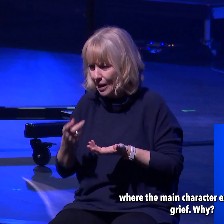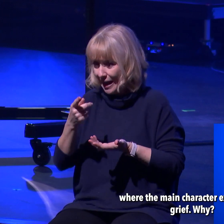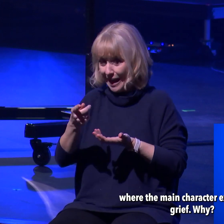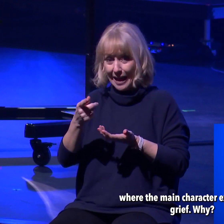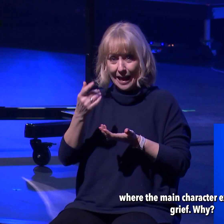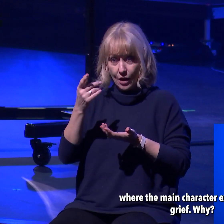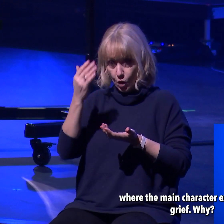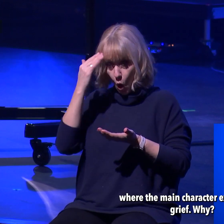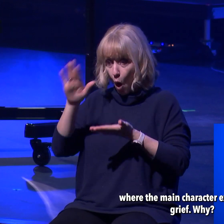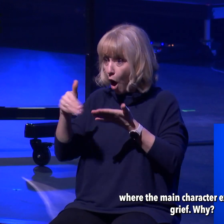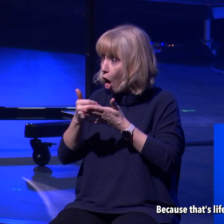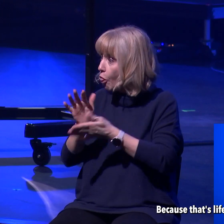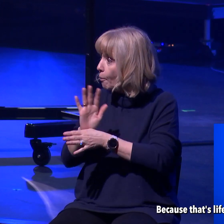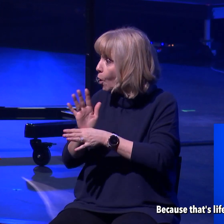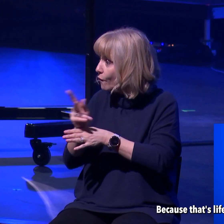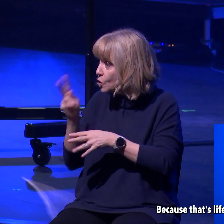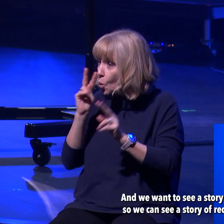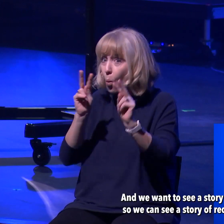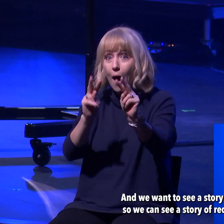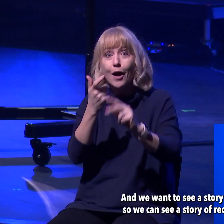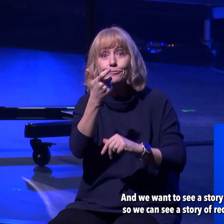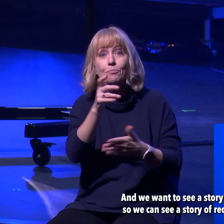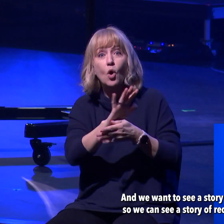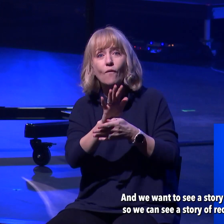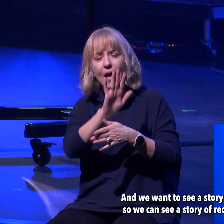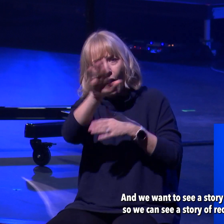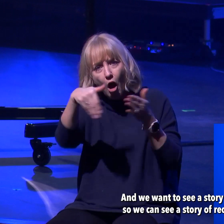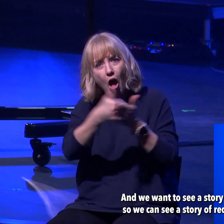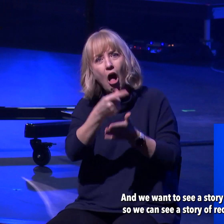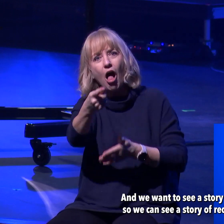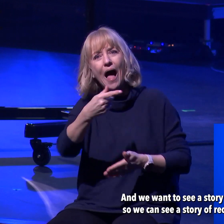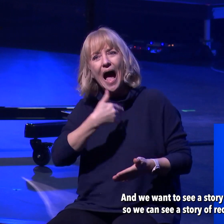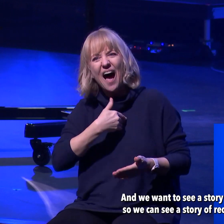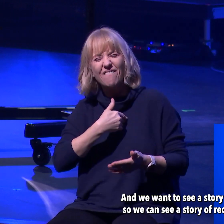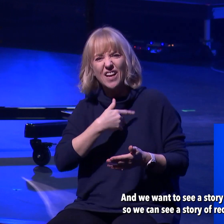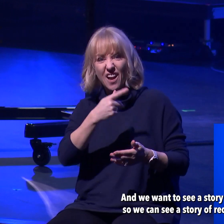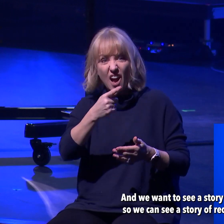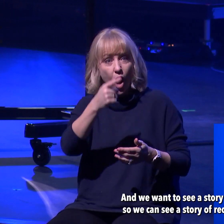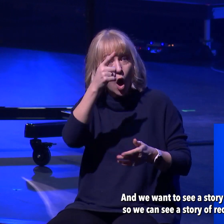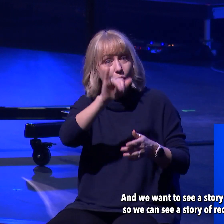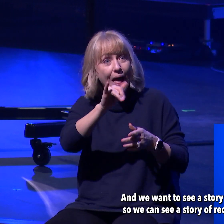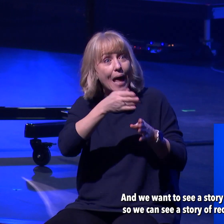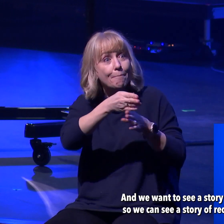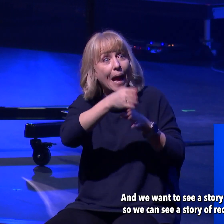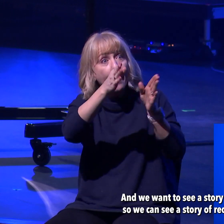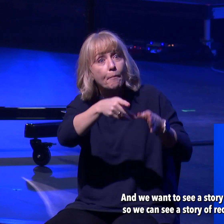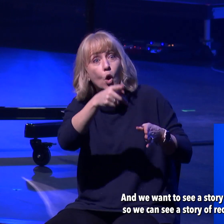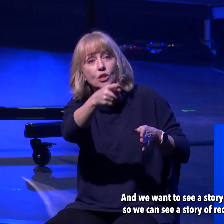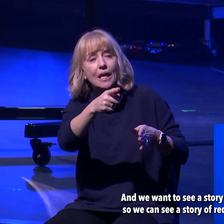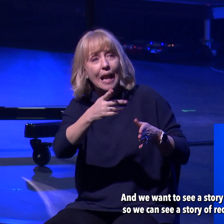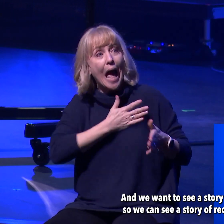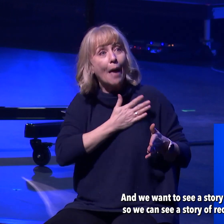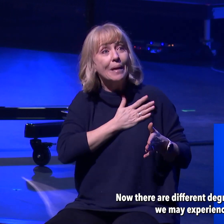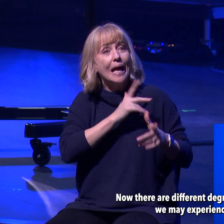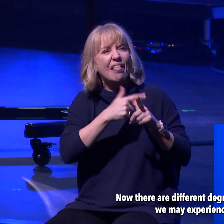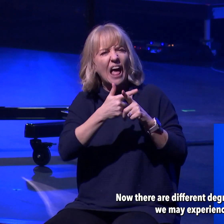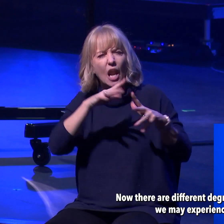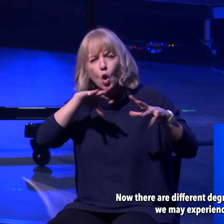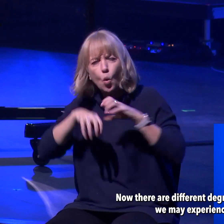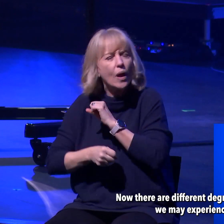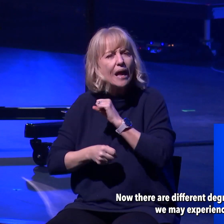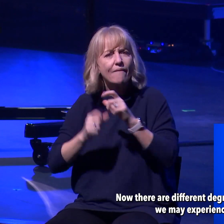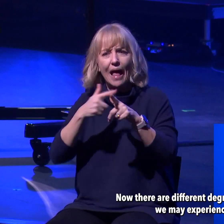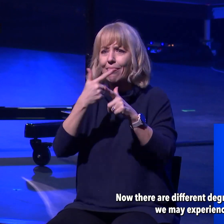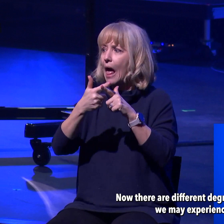experiences grief. Why? Because that's life, and we want to see a story with grief so we can see a story of redemption. Now, there are